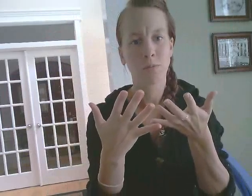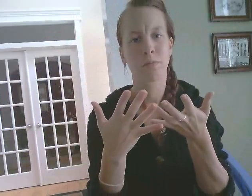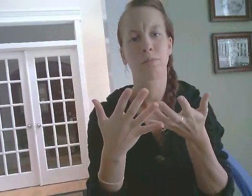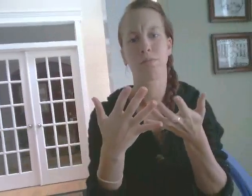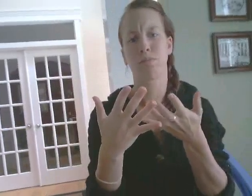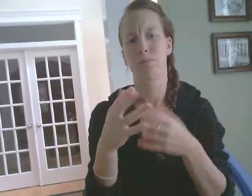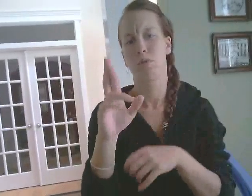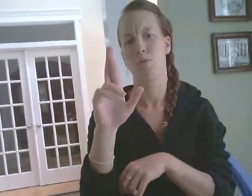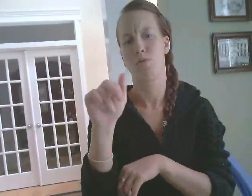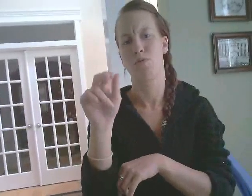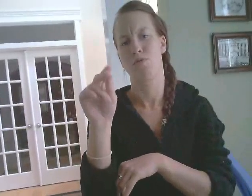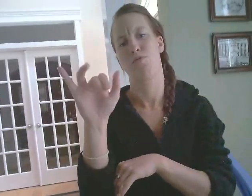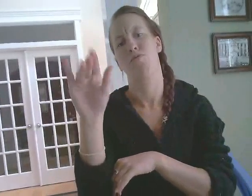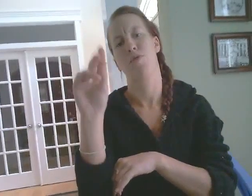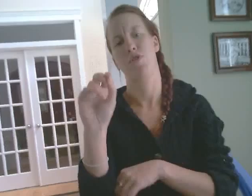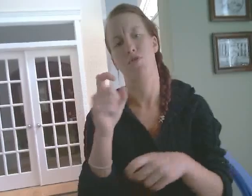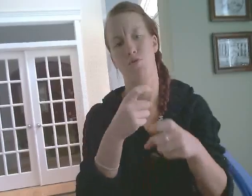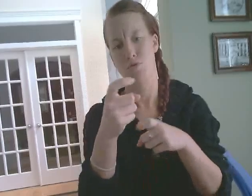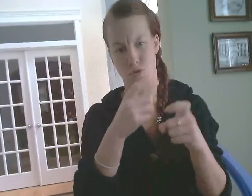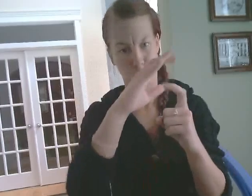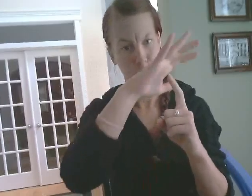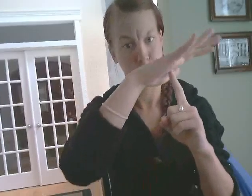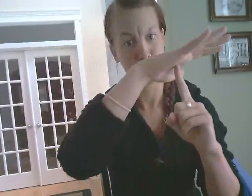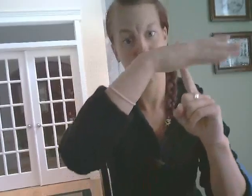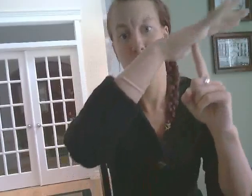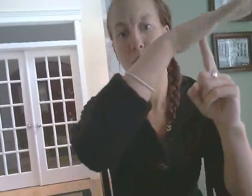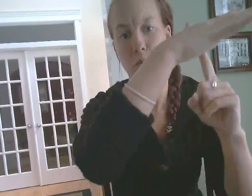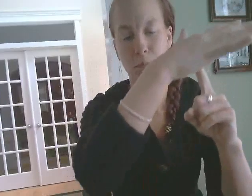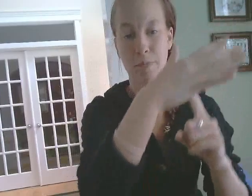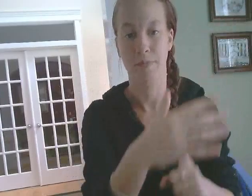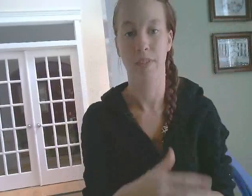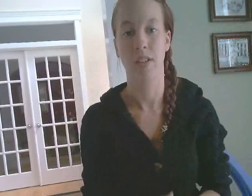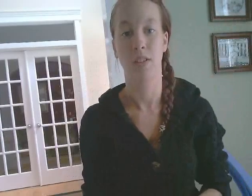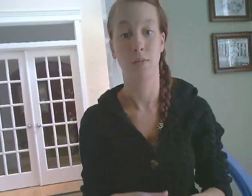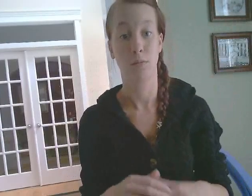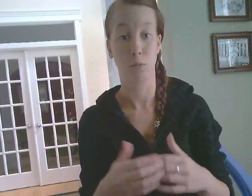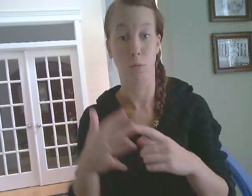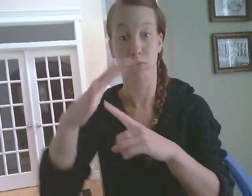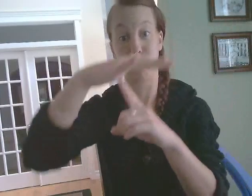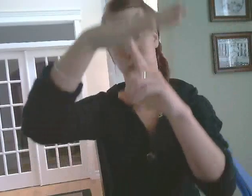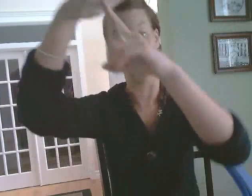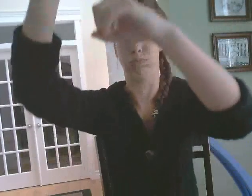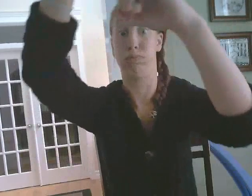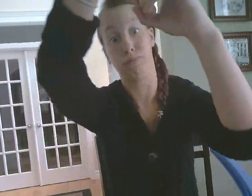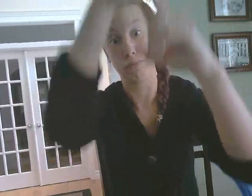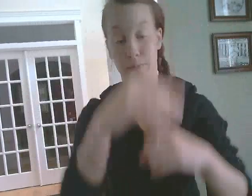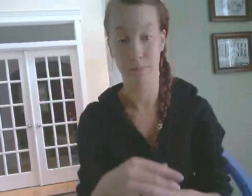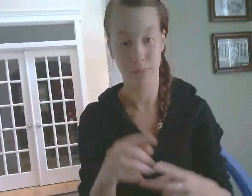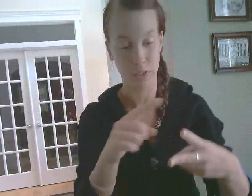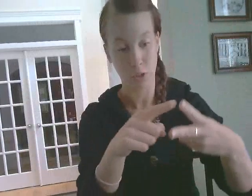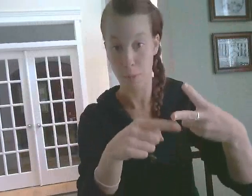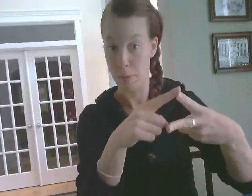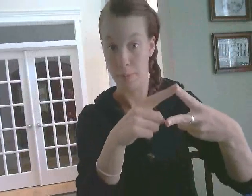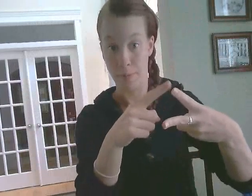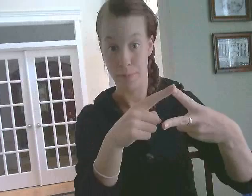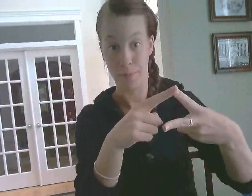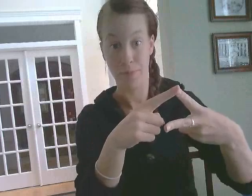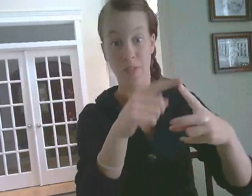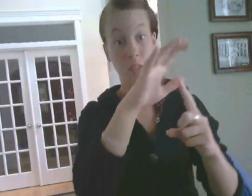radio control helicopter. Two components, the helicopter itself, the controller, which is called a transmitter. A